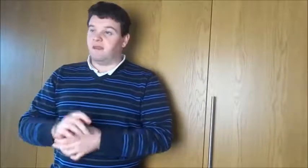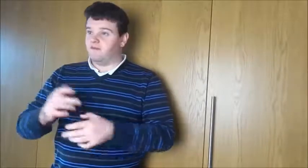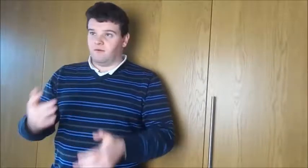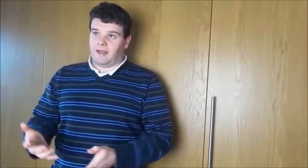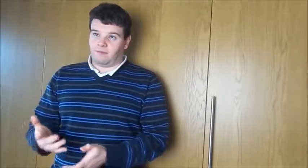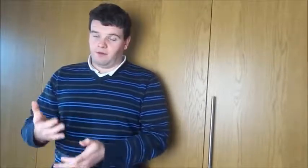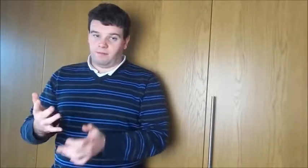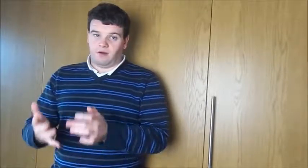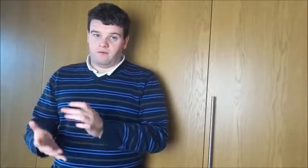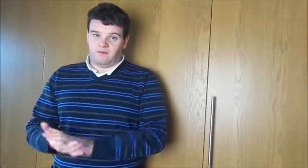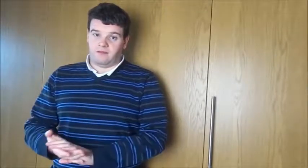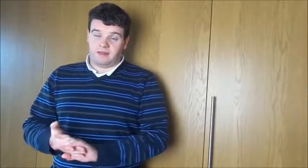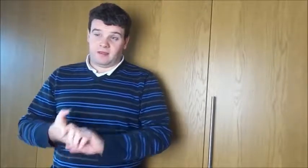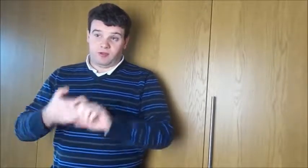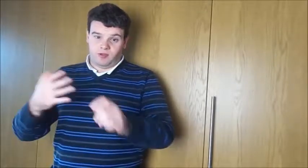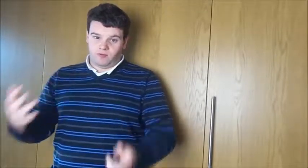eventful happened, apart from the fact that they had two children,